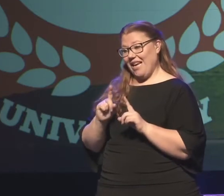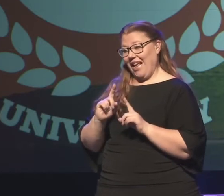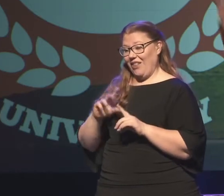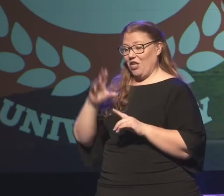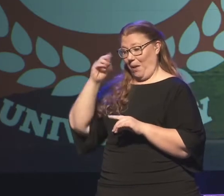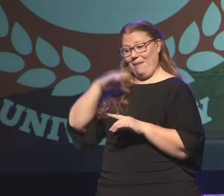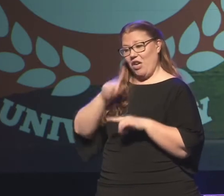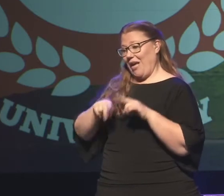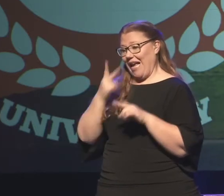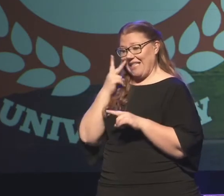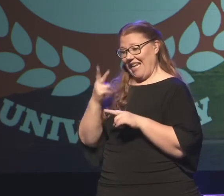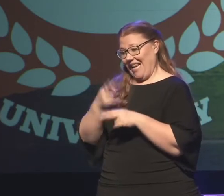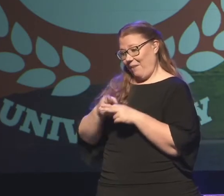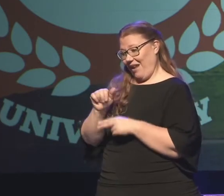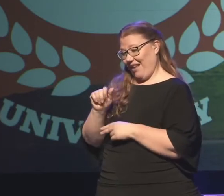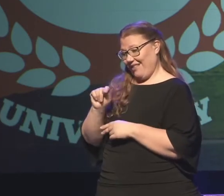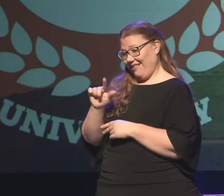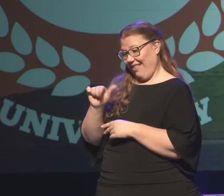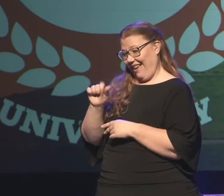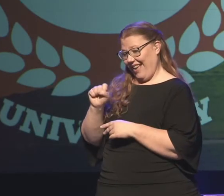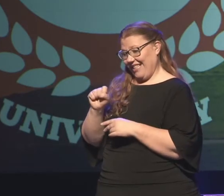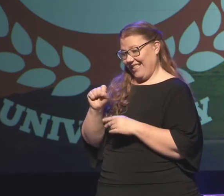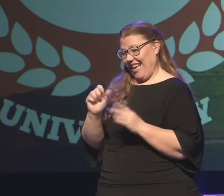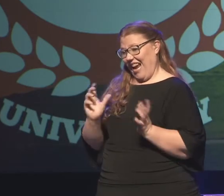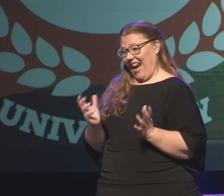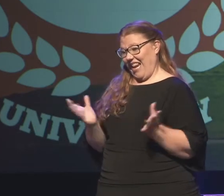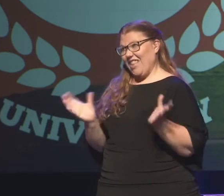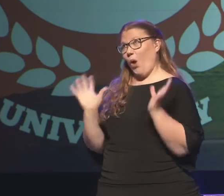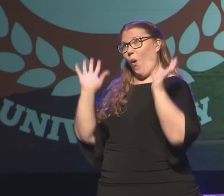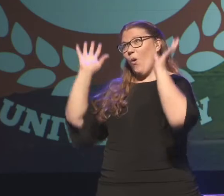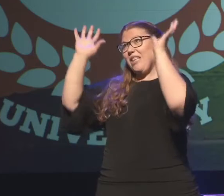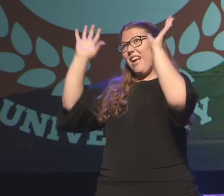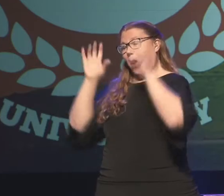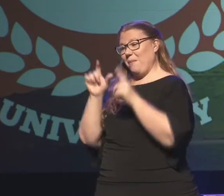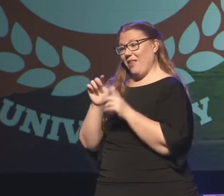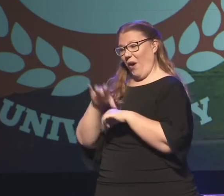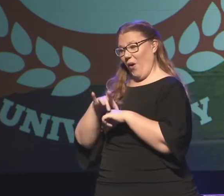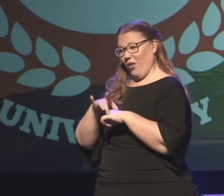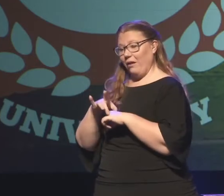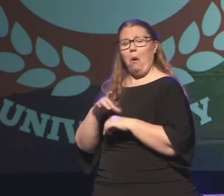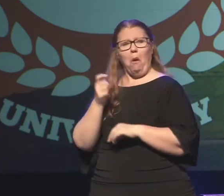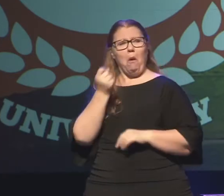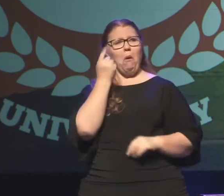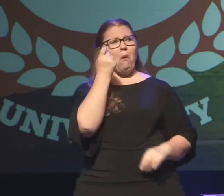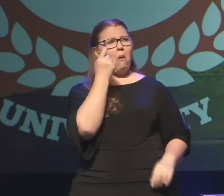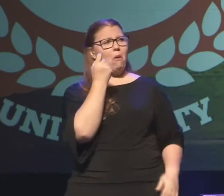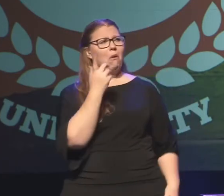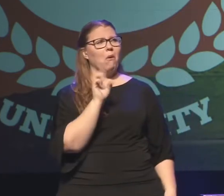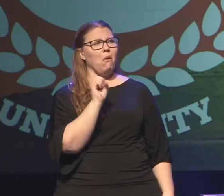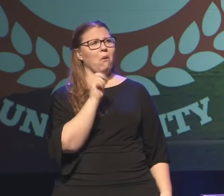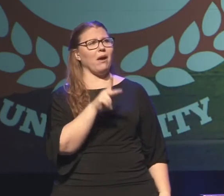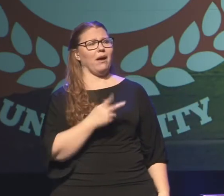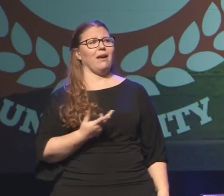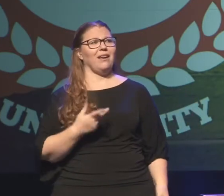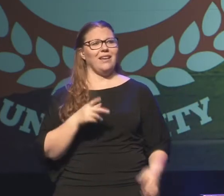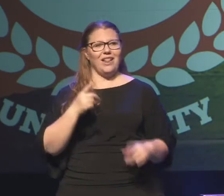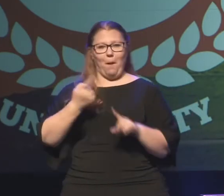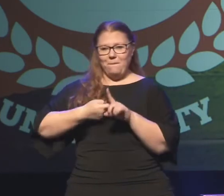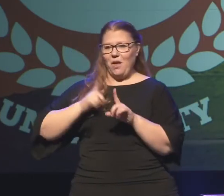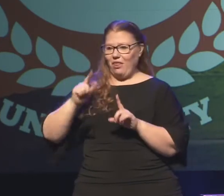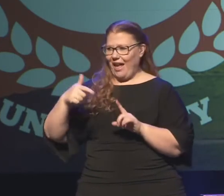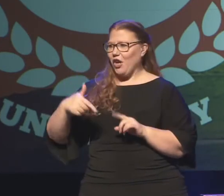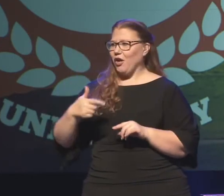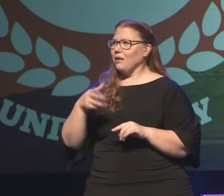Atlas, and he's holding the world up. And that was good. He went away. Oh, that makes sense. He comes back a month later, says,